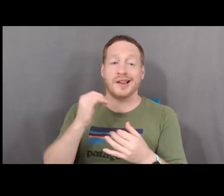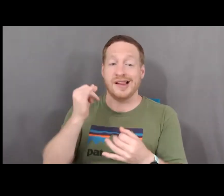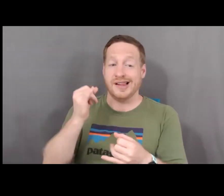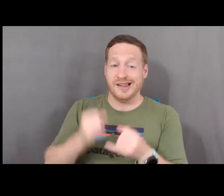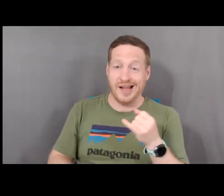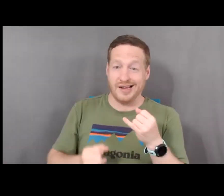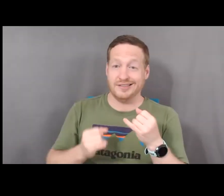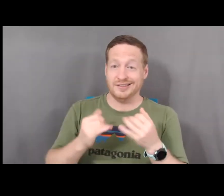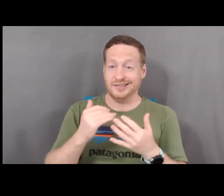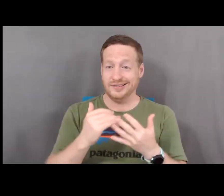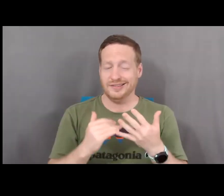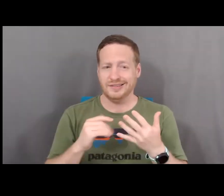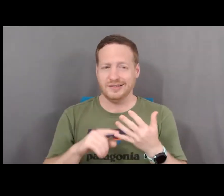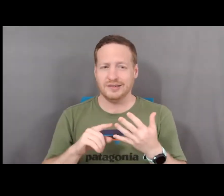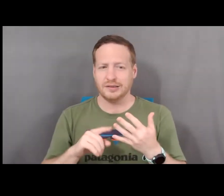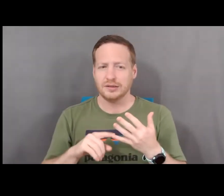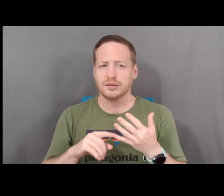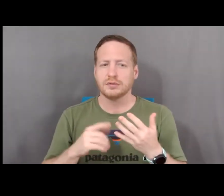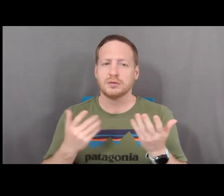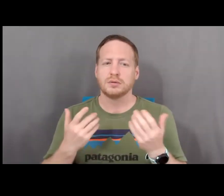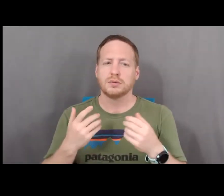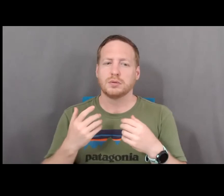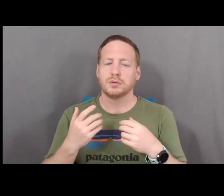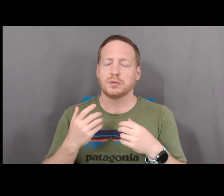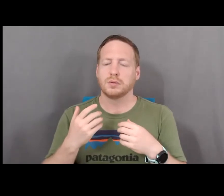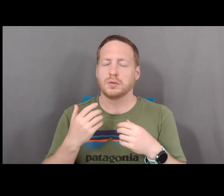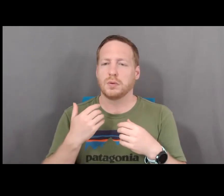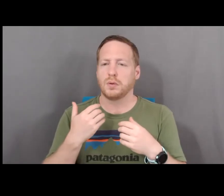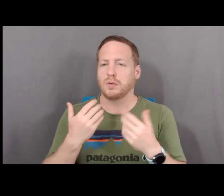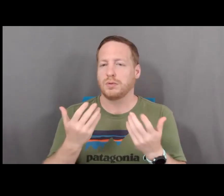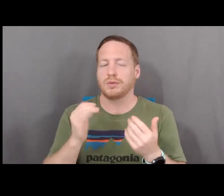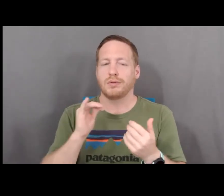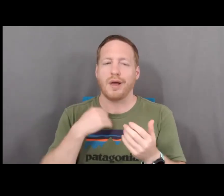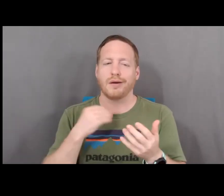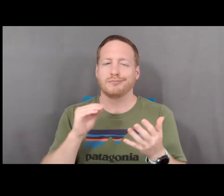everyone. The last item,